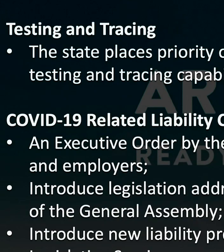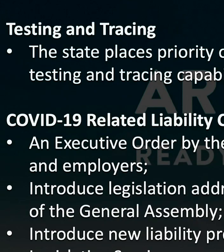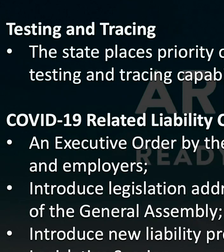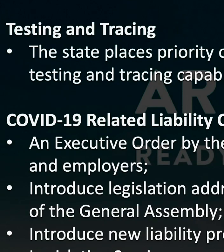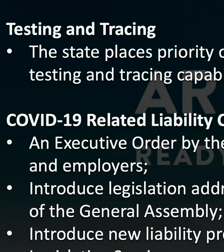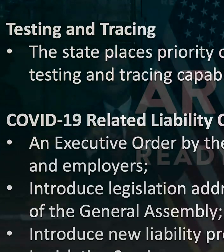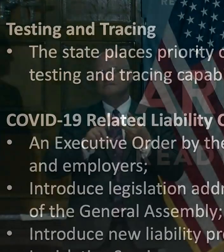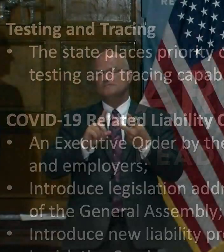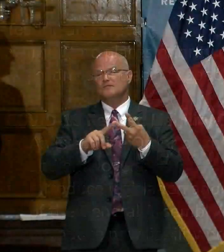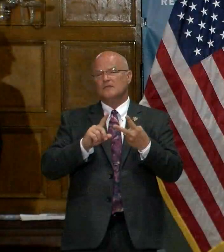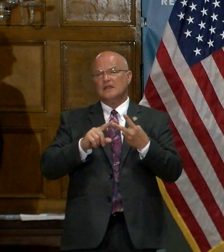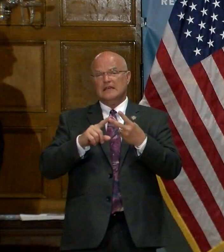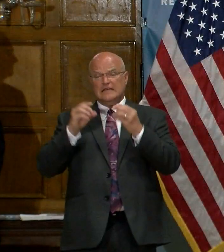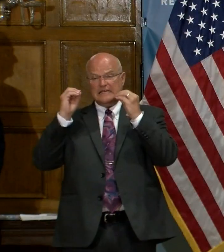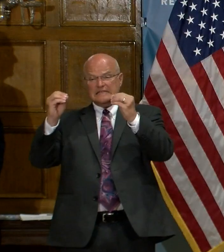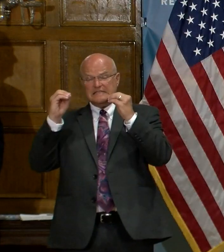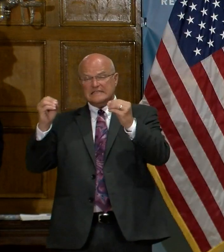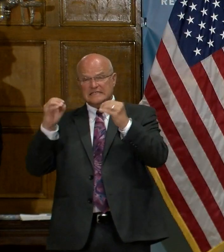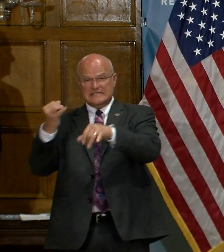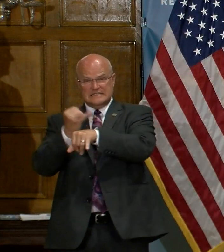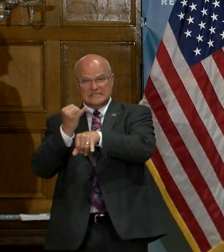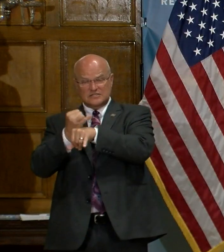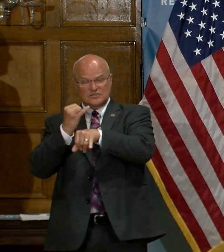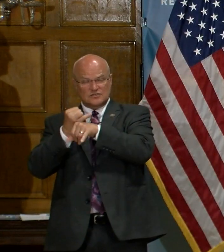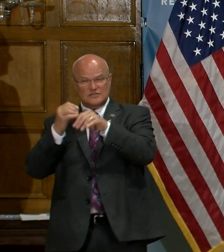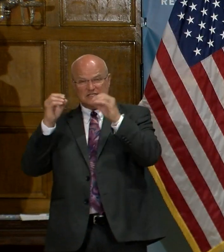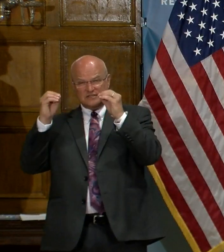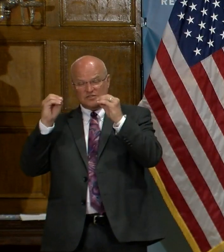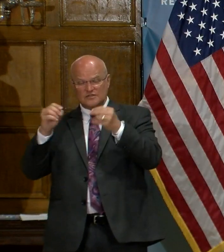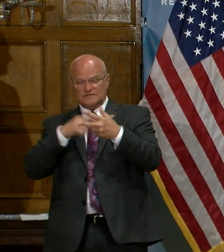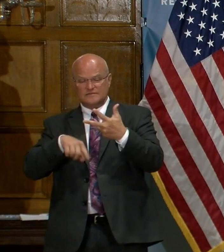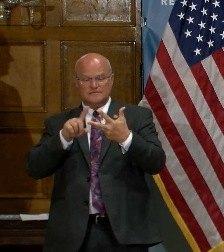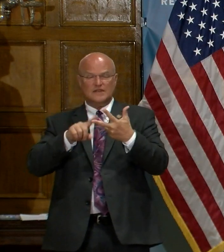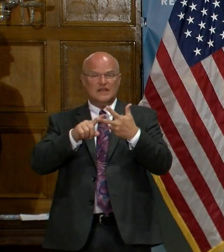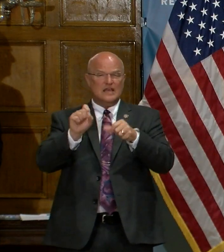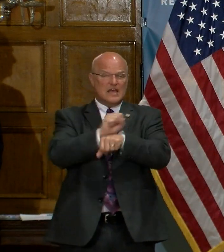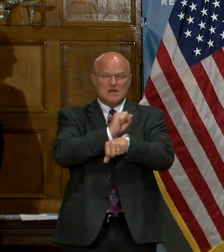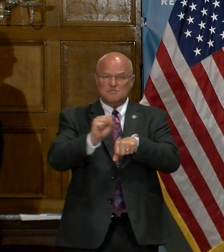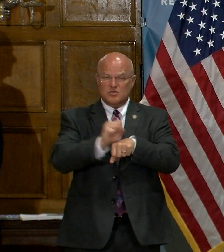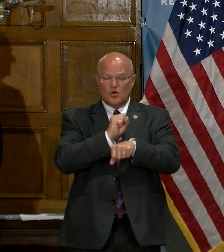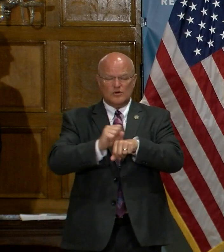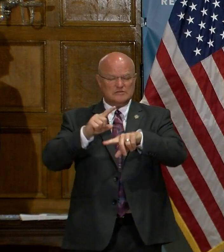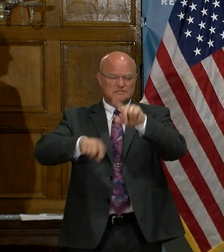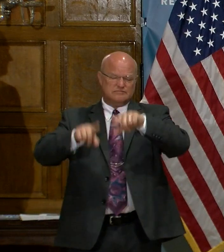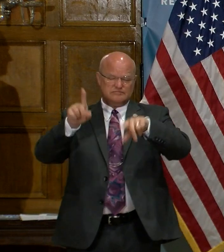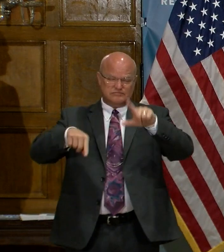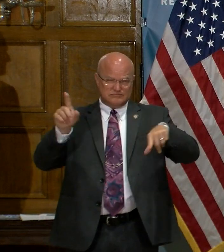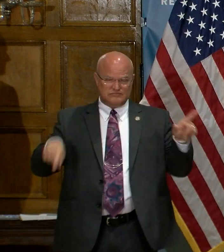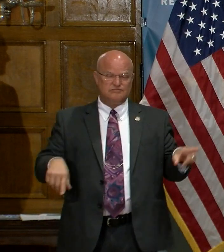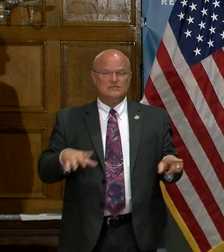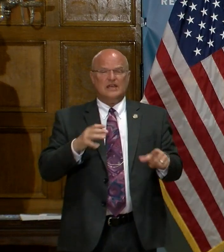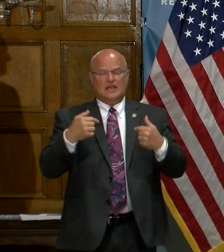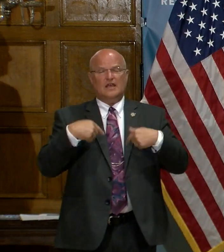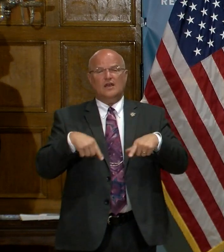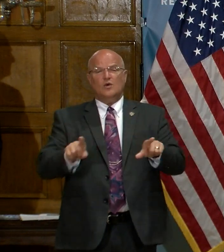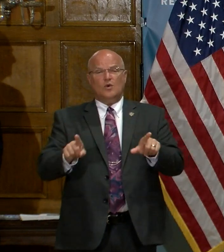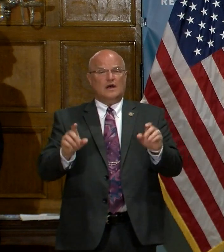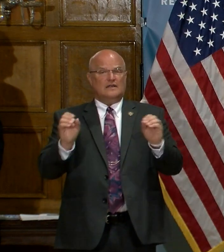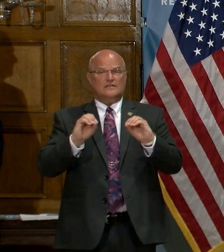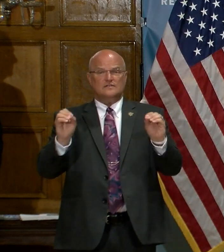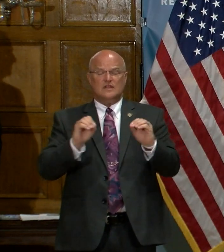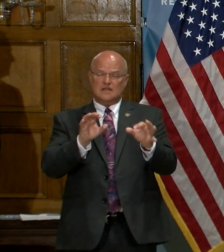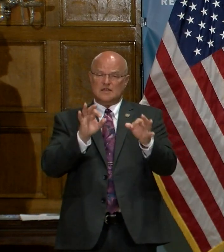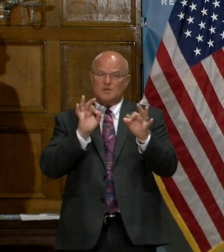from the educational institutions, from employers of all stripes. And while there's